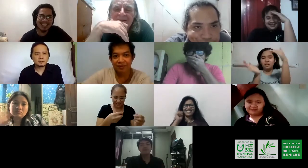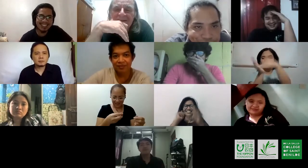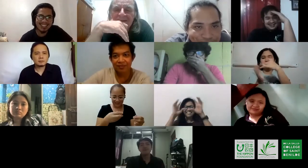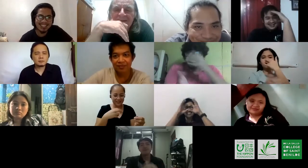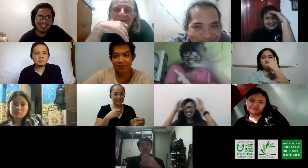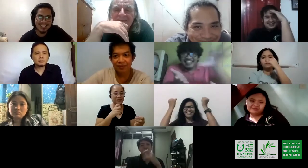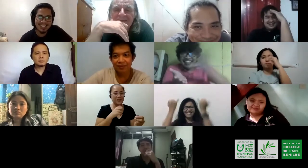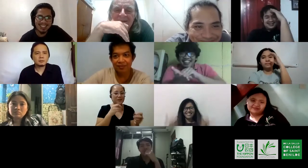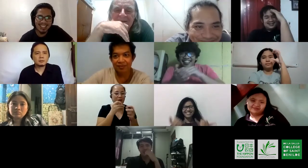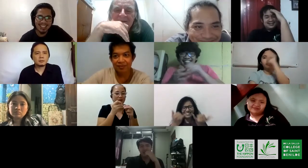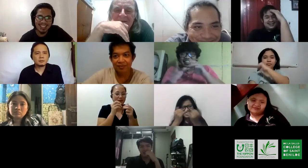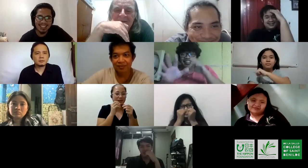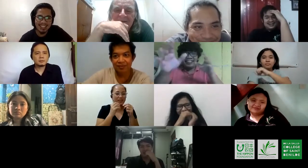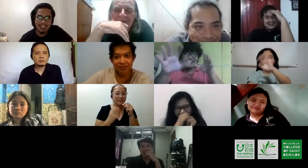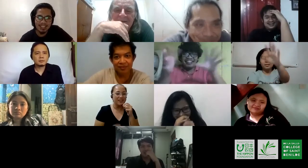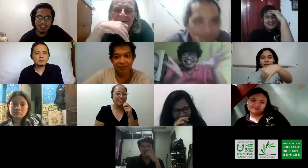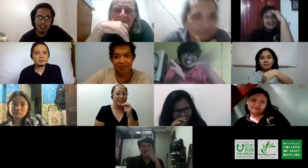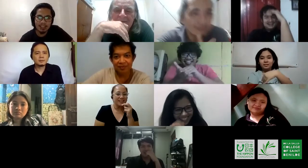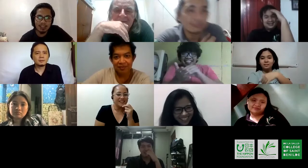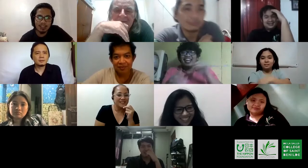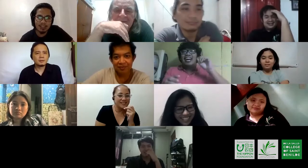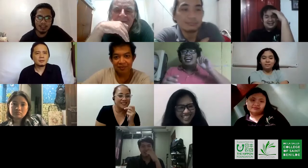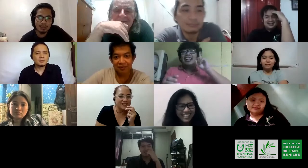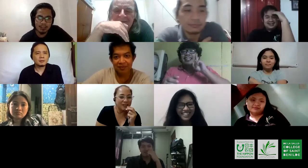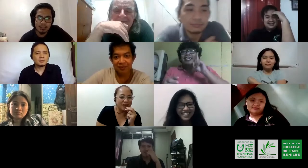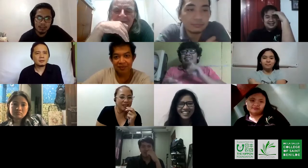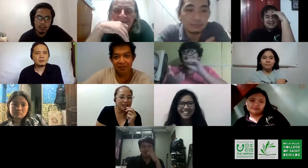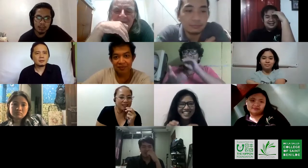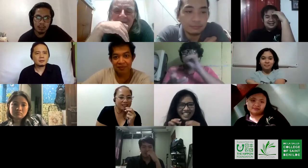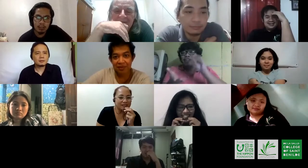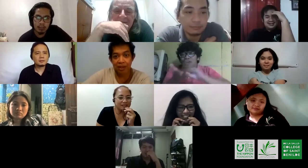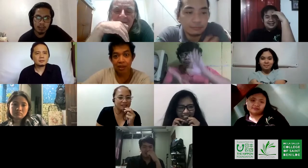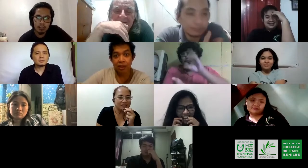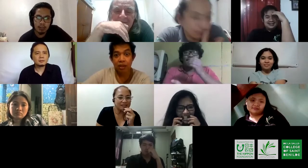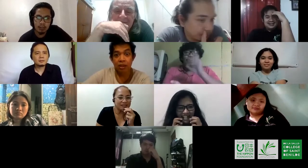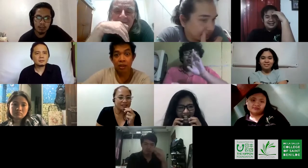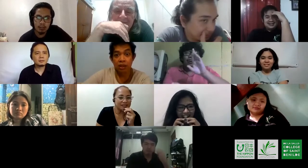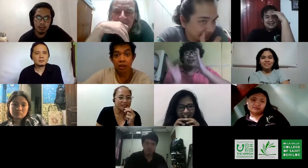Sorry. There's something Okay. wrong with me. So, okay.